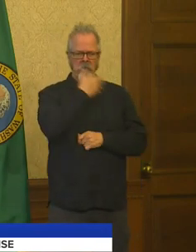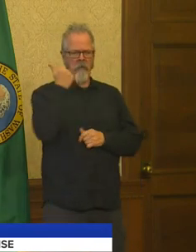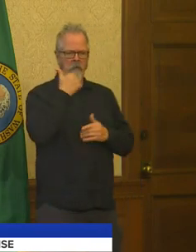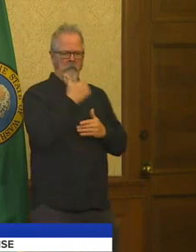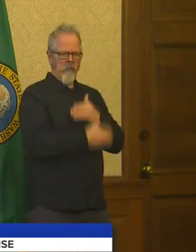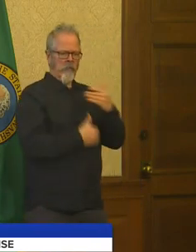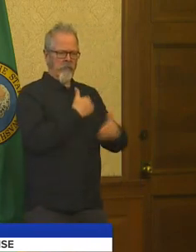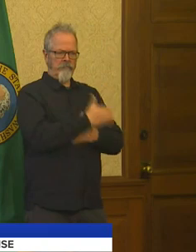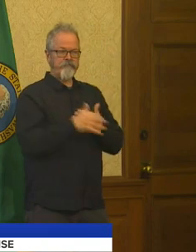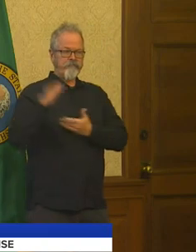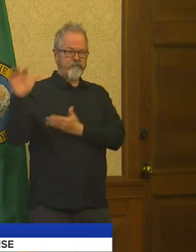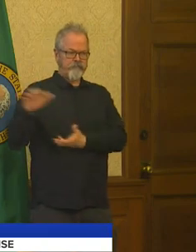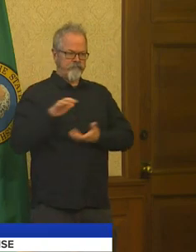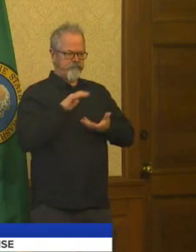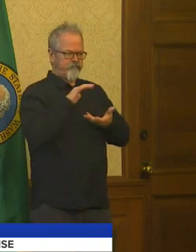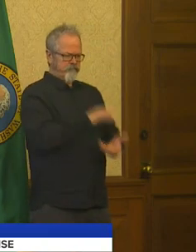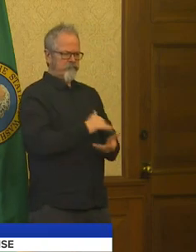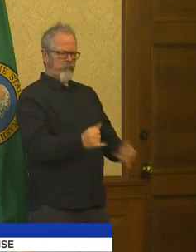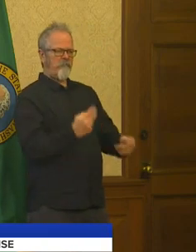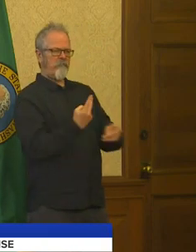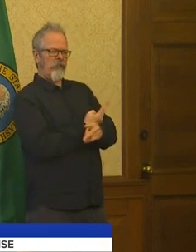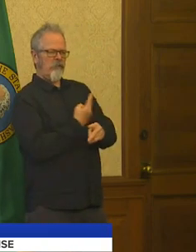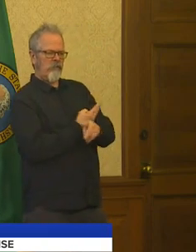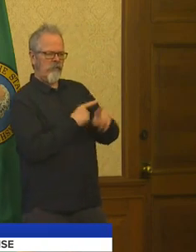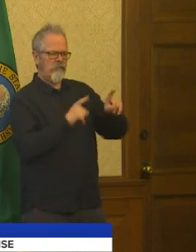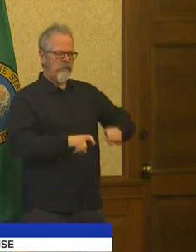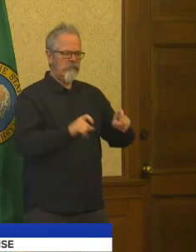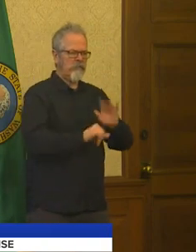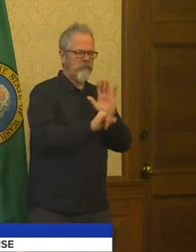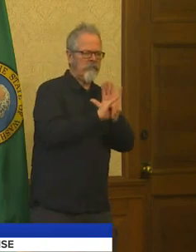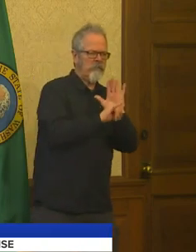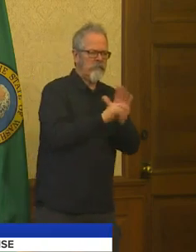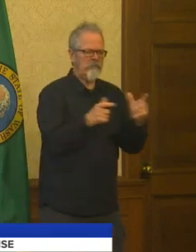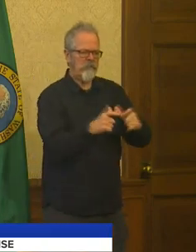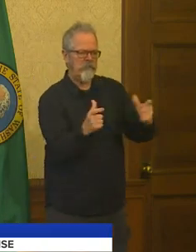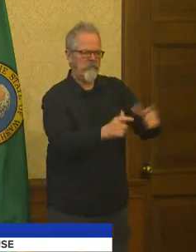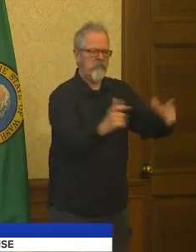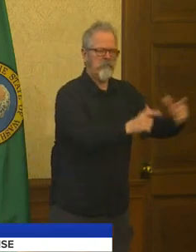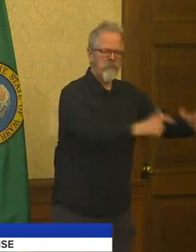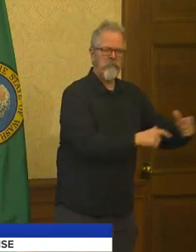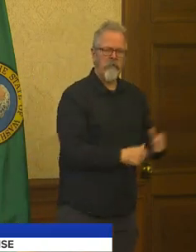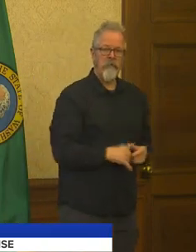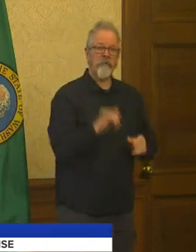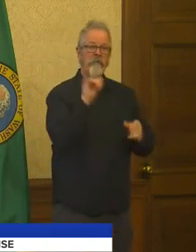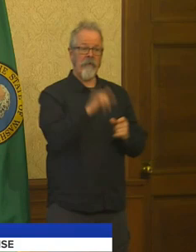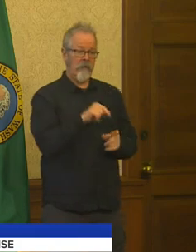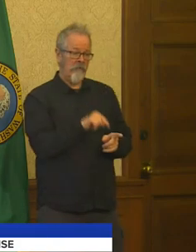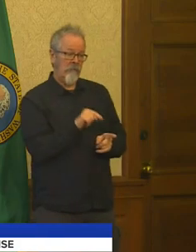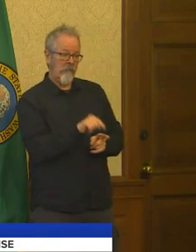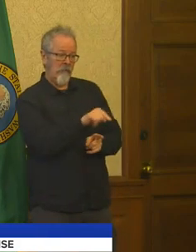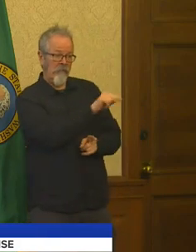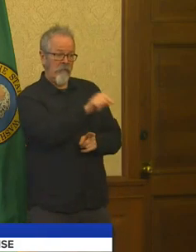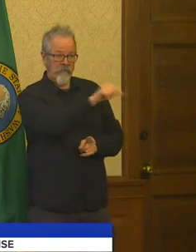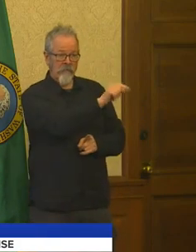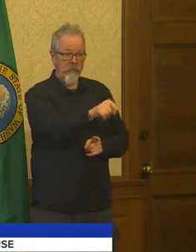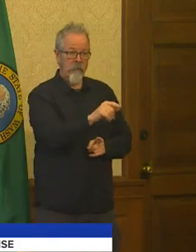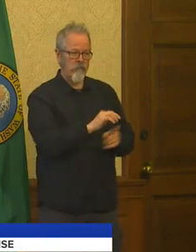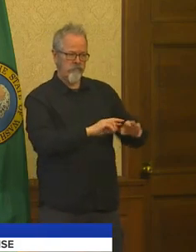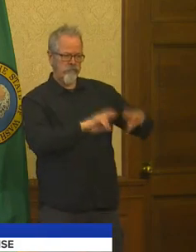transmission medium to be able to get the samples to the labs for analysis. Those have been severely